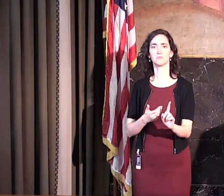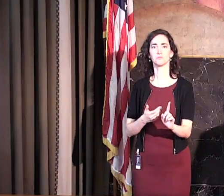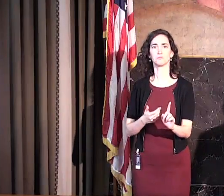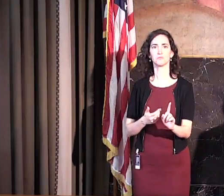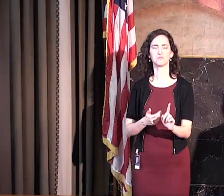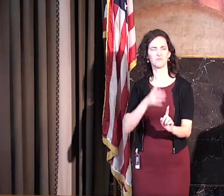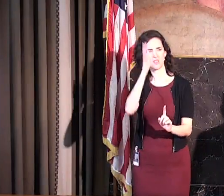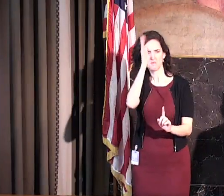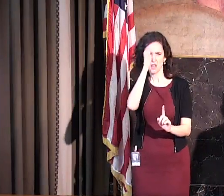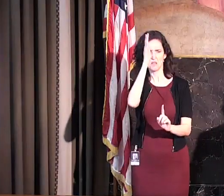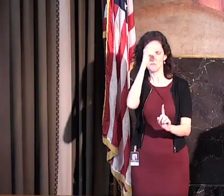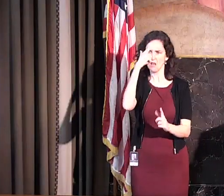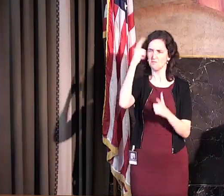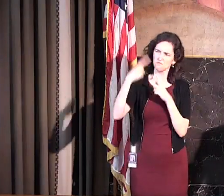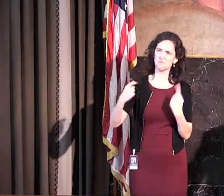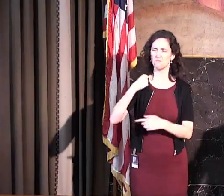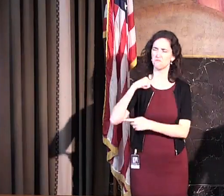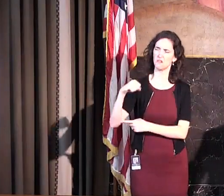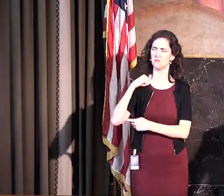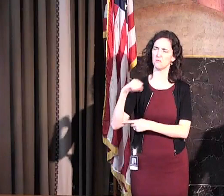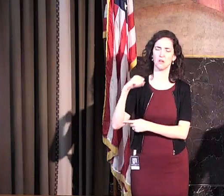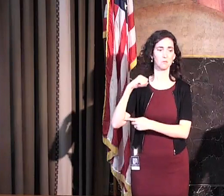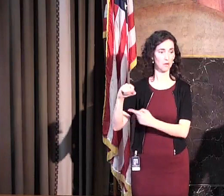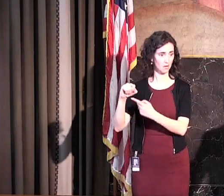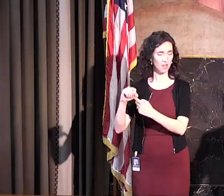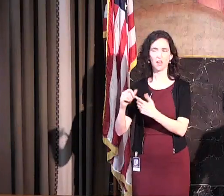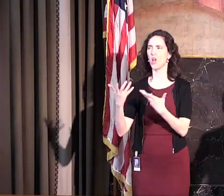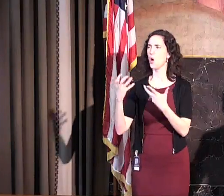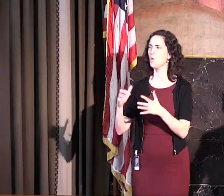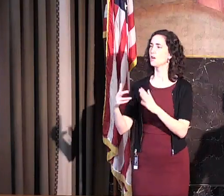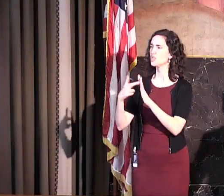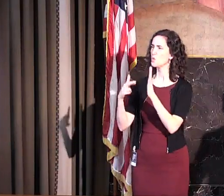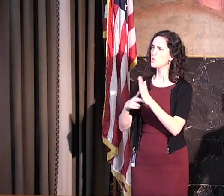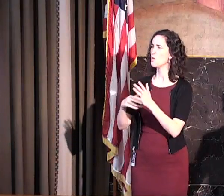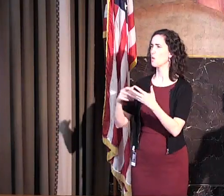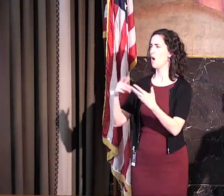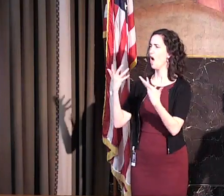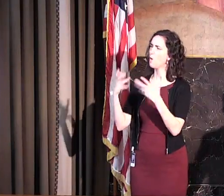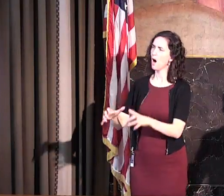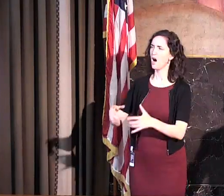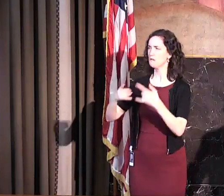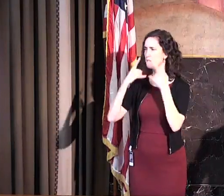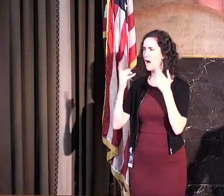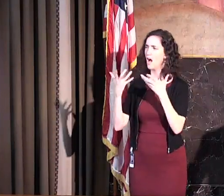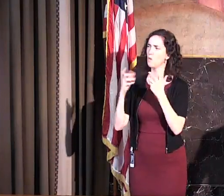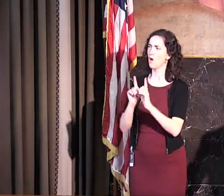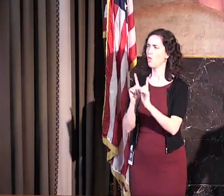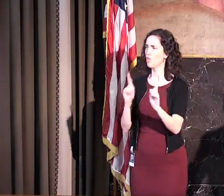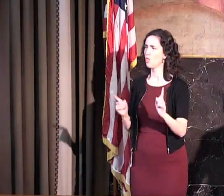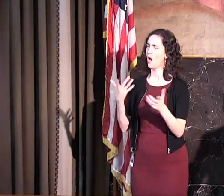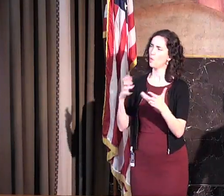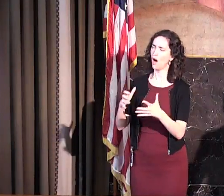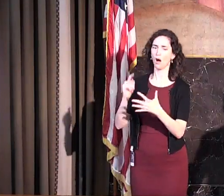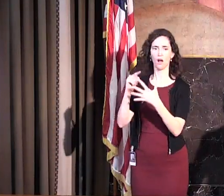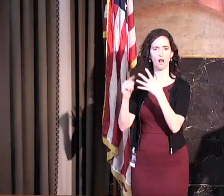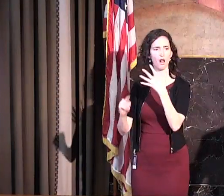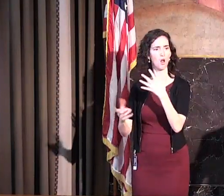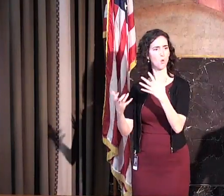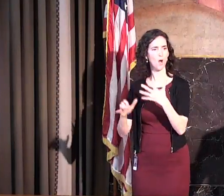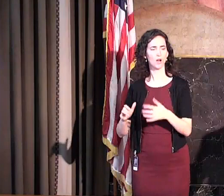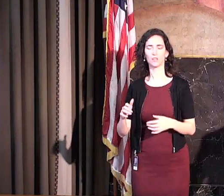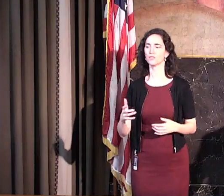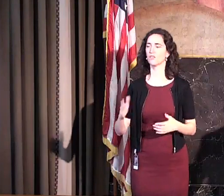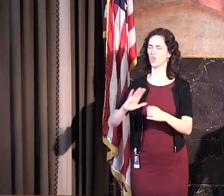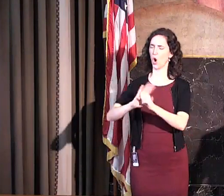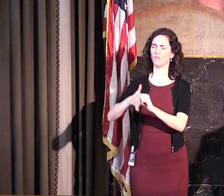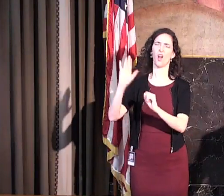animated in their opposition to mitigation measures and to mandates, and who were so dismissive